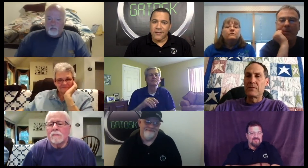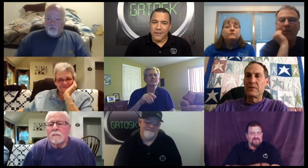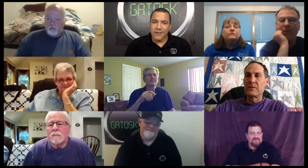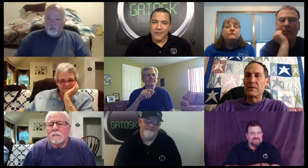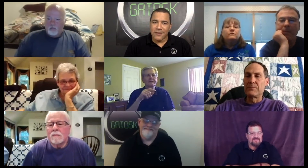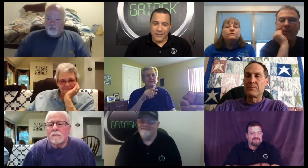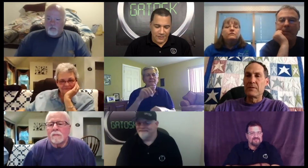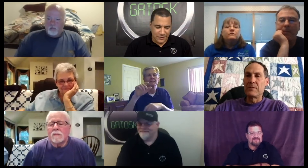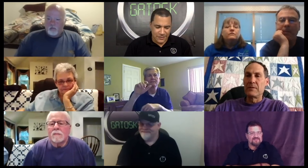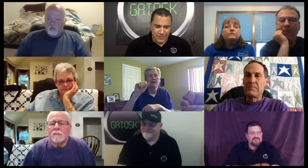Hello.